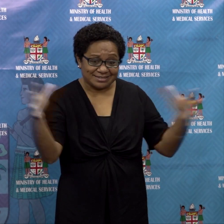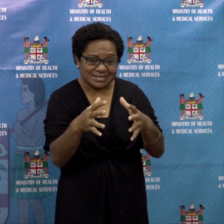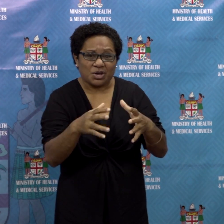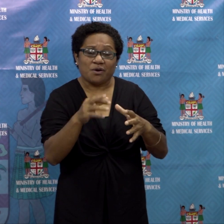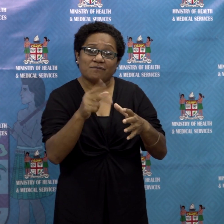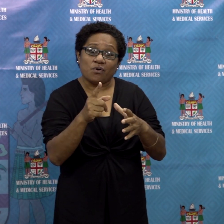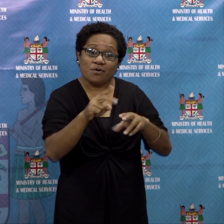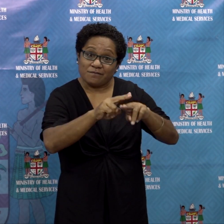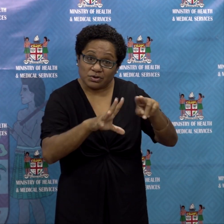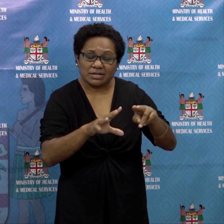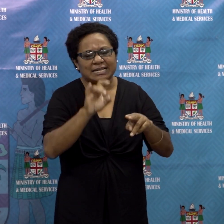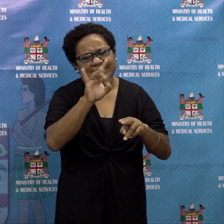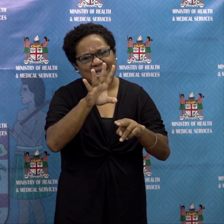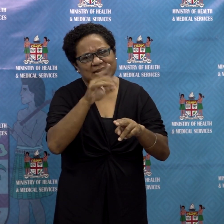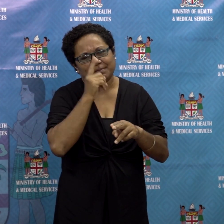or less.